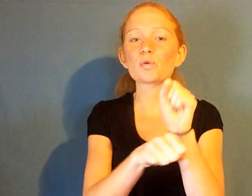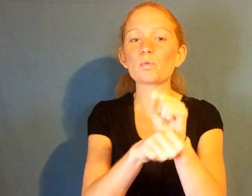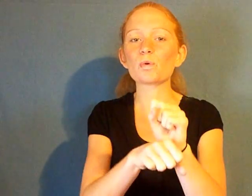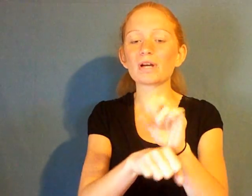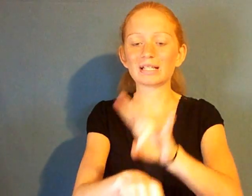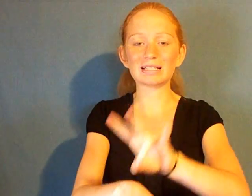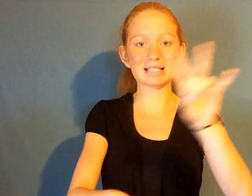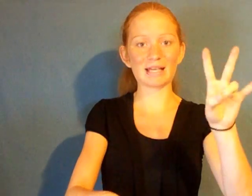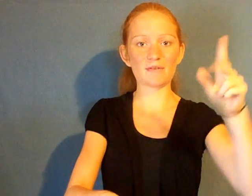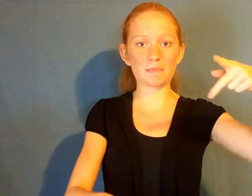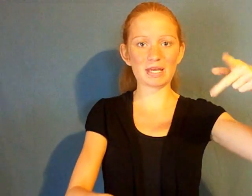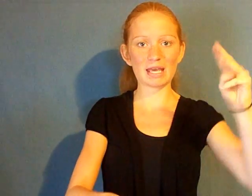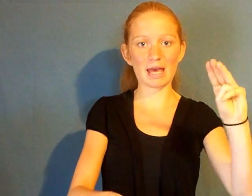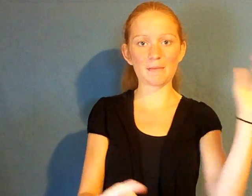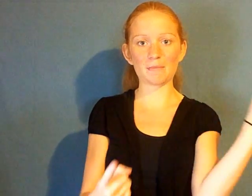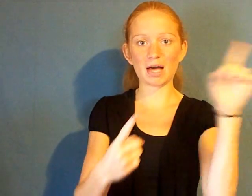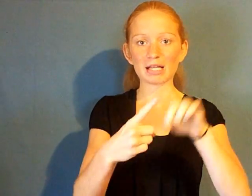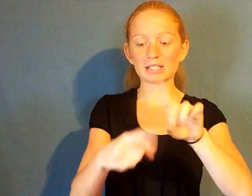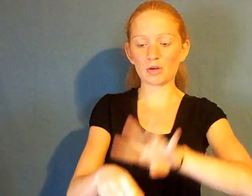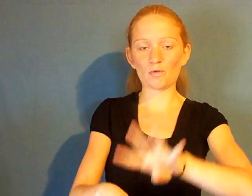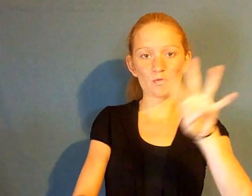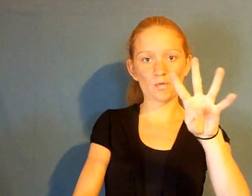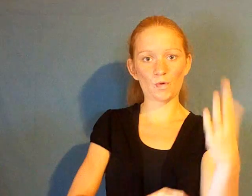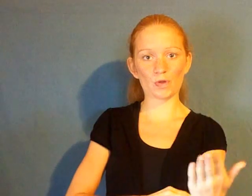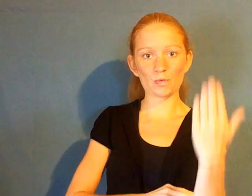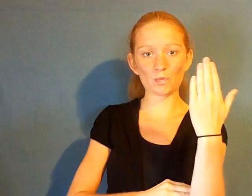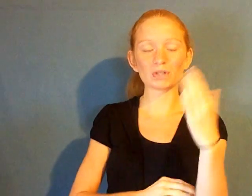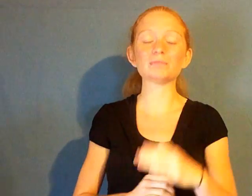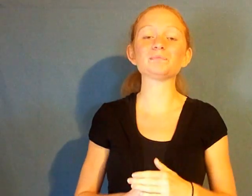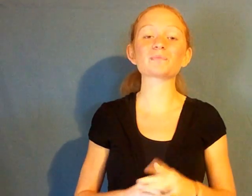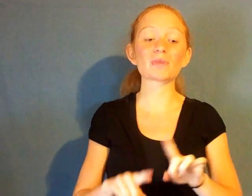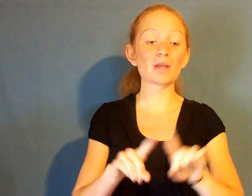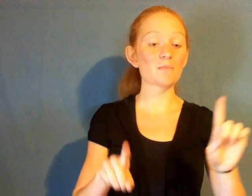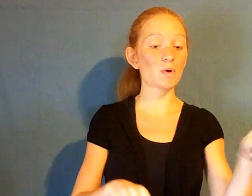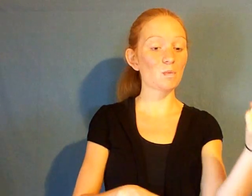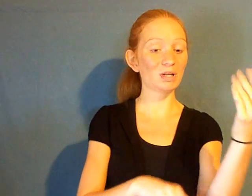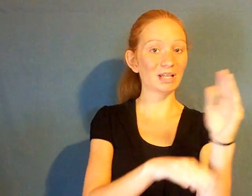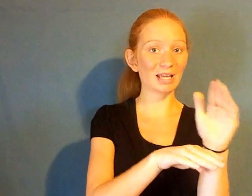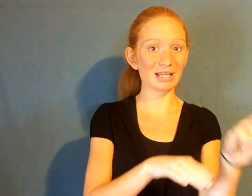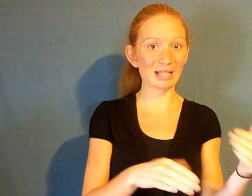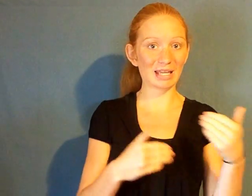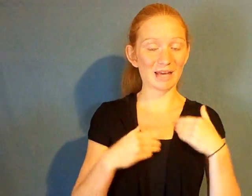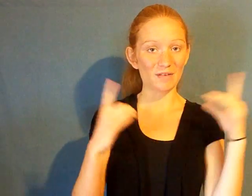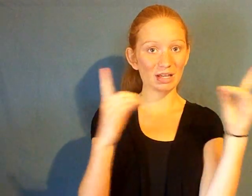in the morning. Well, this one night he had a date, so he went in late. And he was driving along